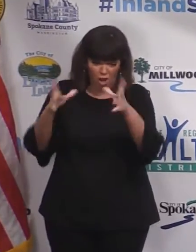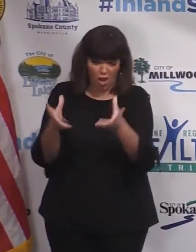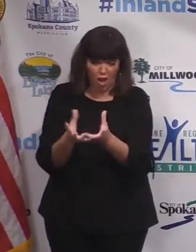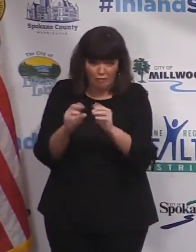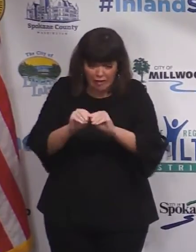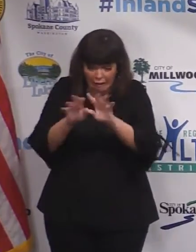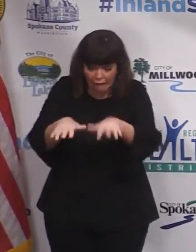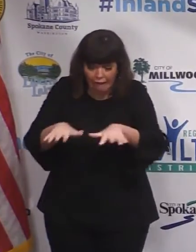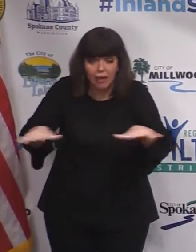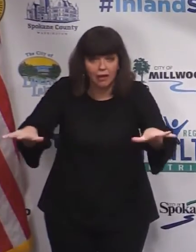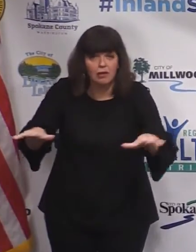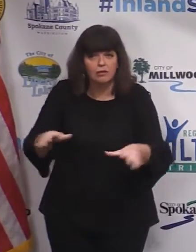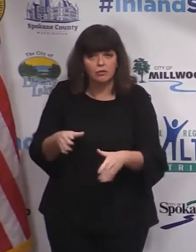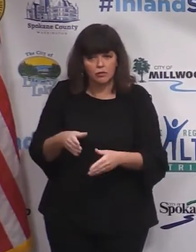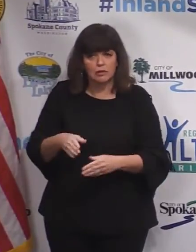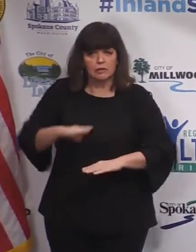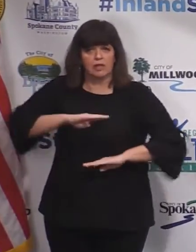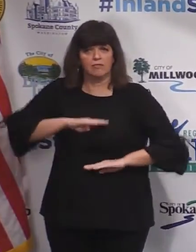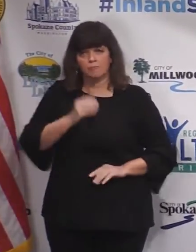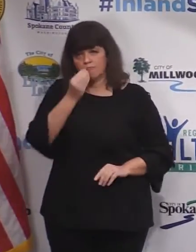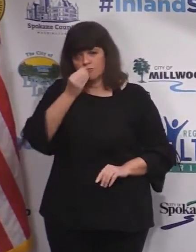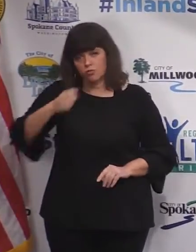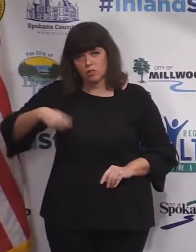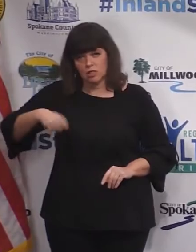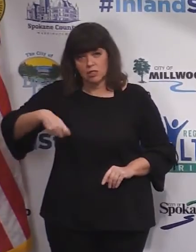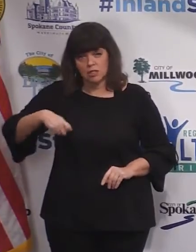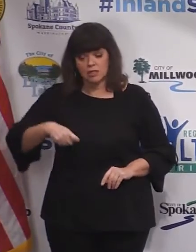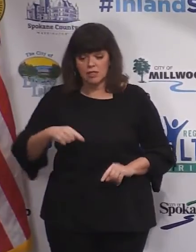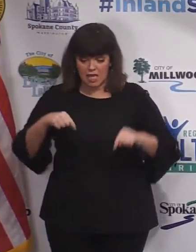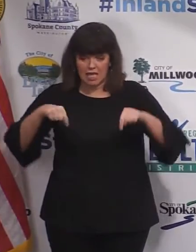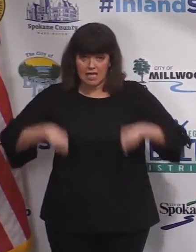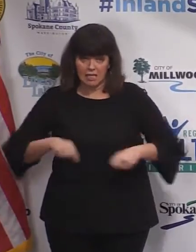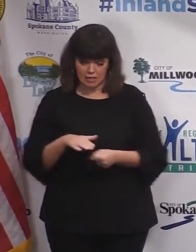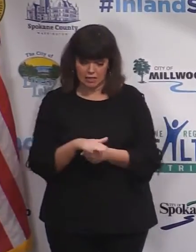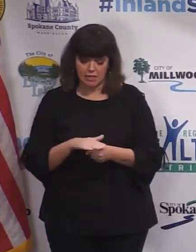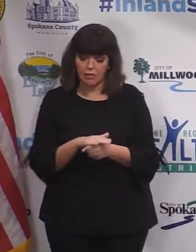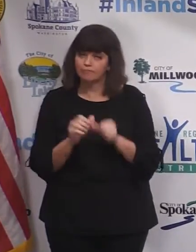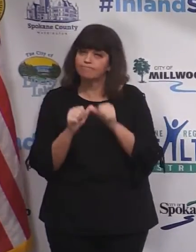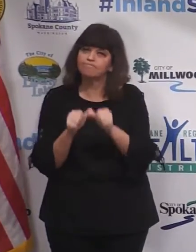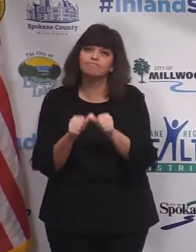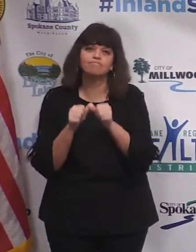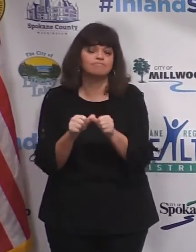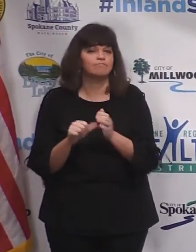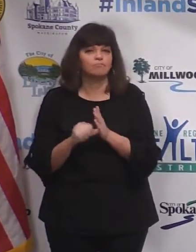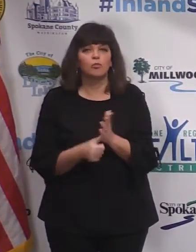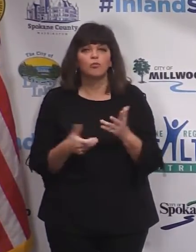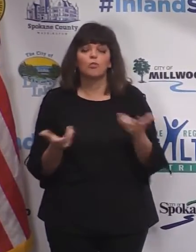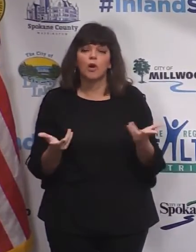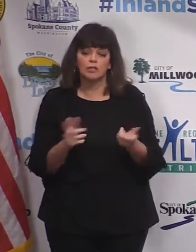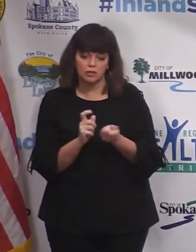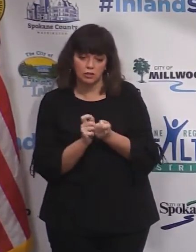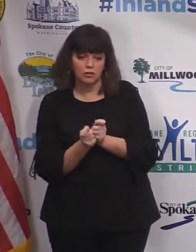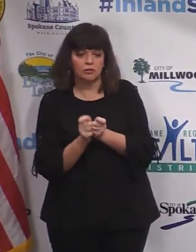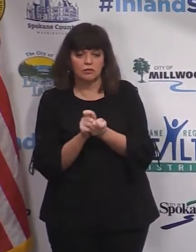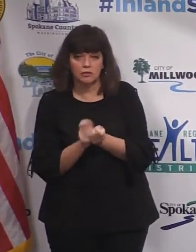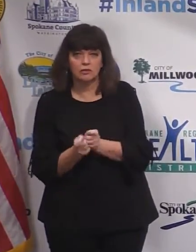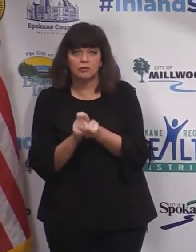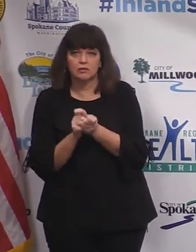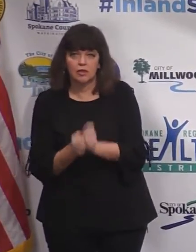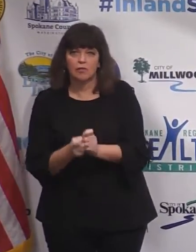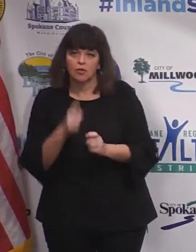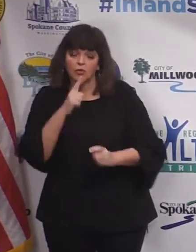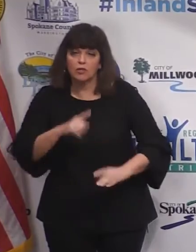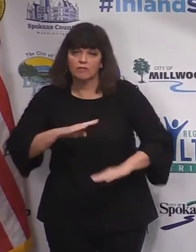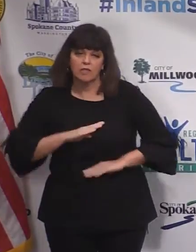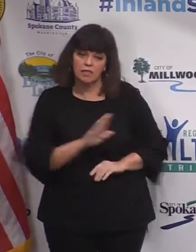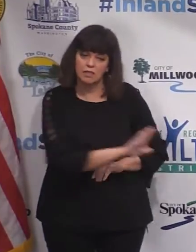will echo what Dr. Lutz said, that emergency food systems in the region are continuing to adapt, coping with the surge in demand at all levels.